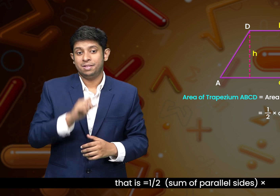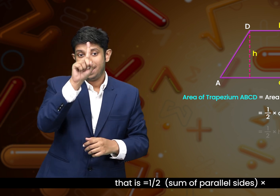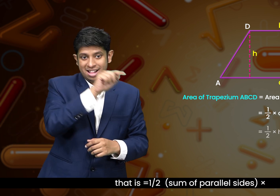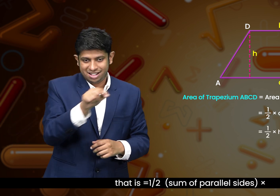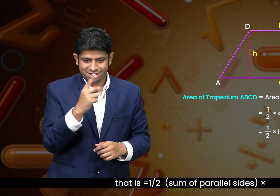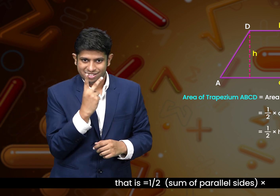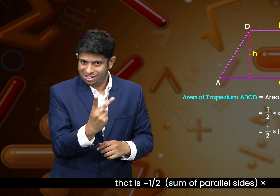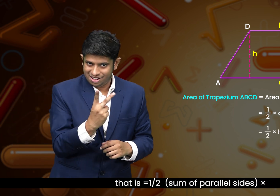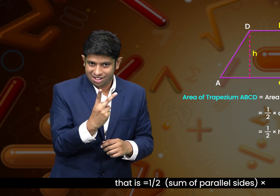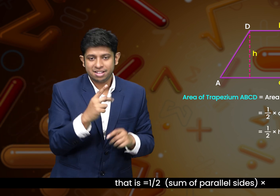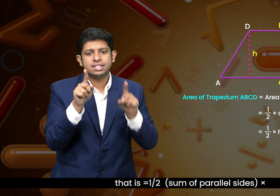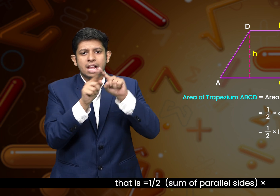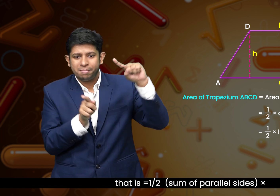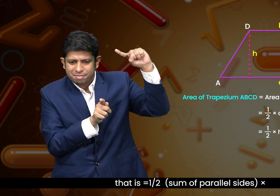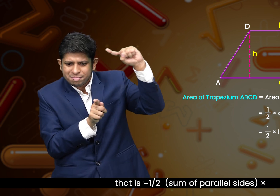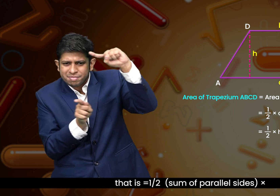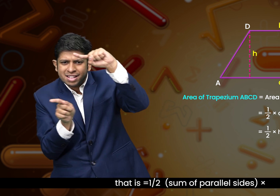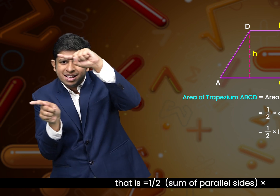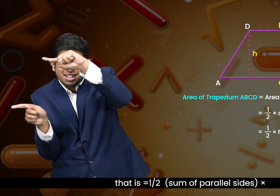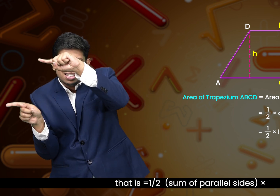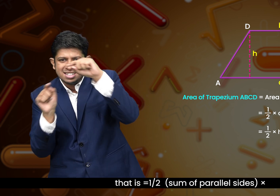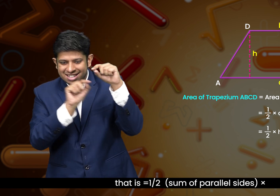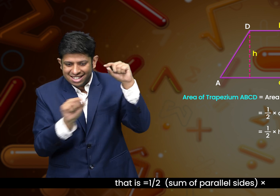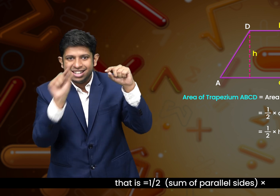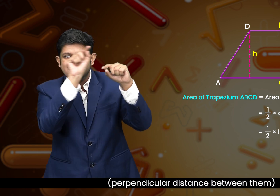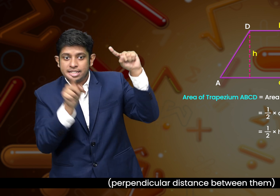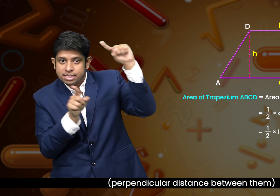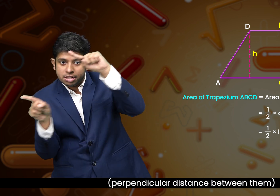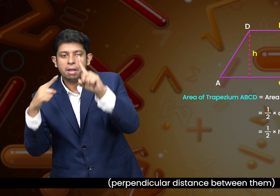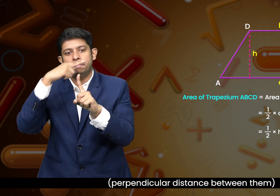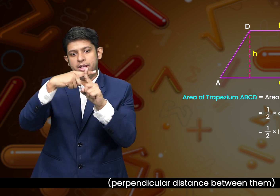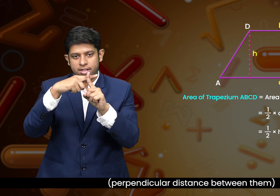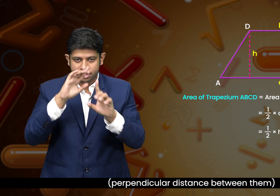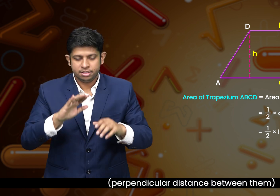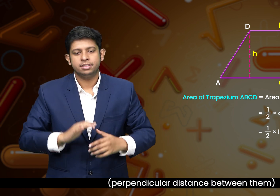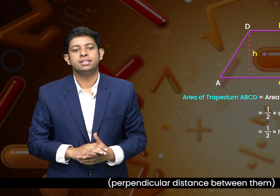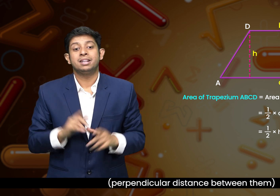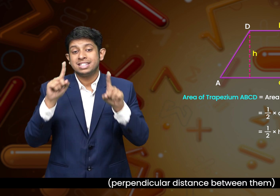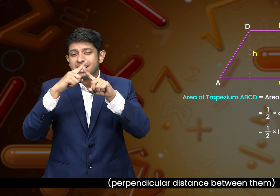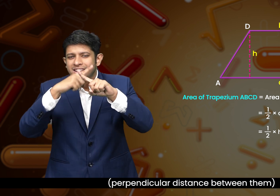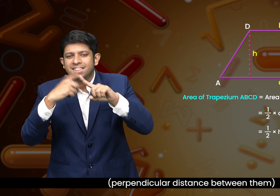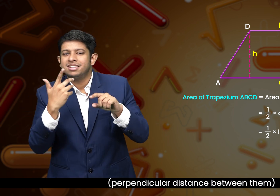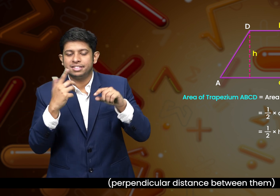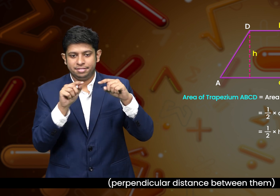That is equal to half into sum of parallel sides into perpendicular distance between them.